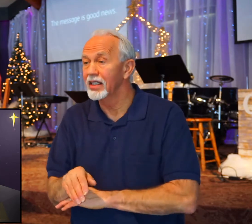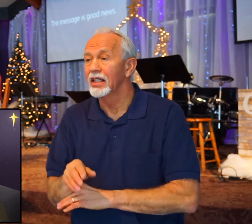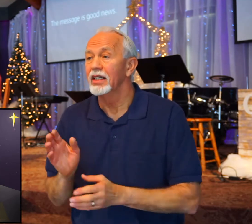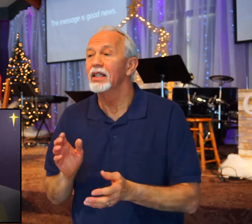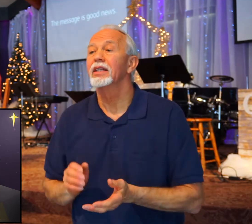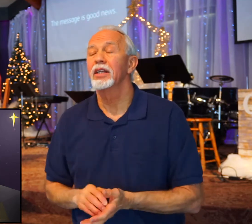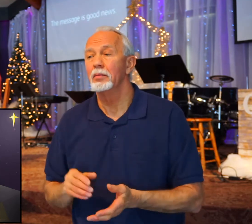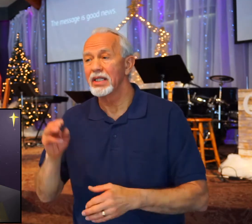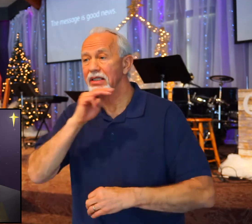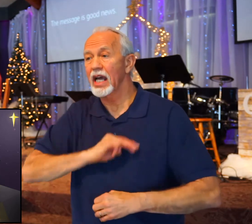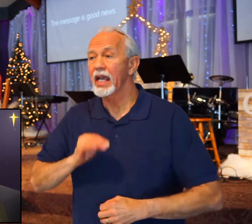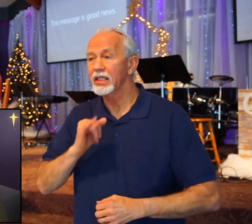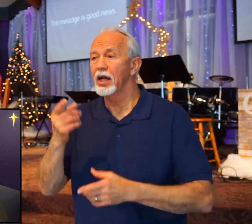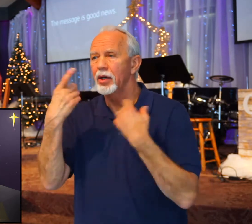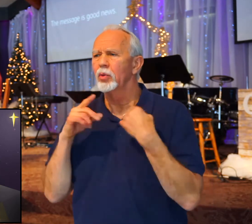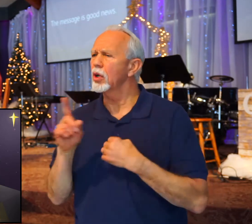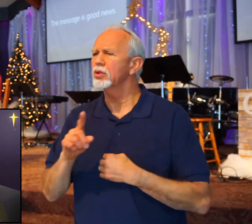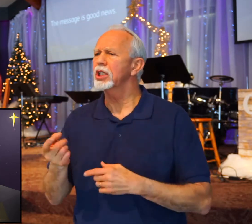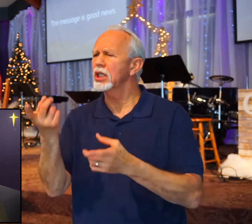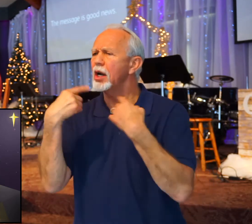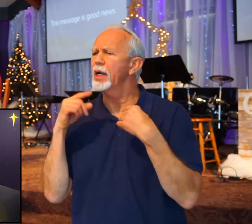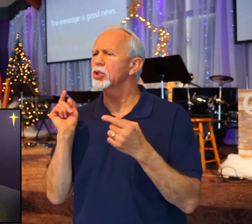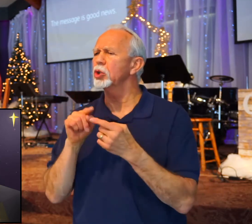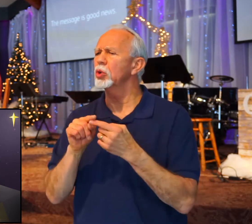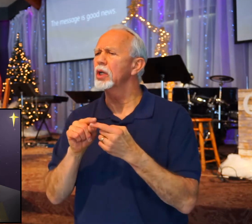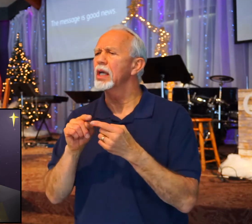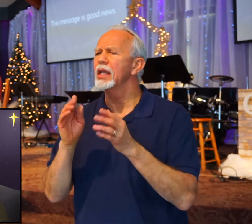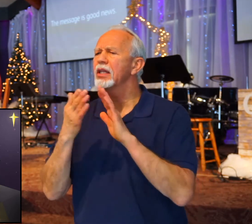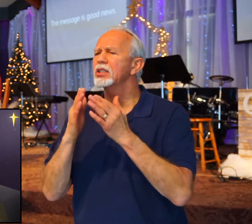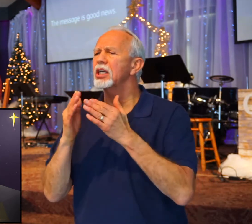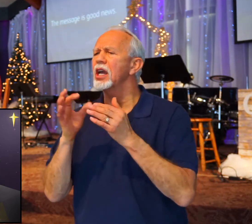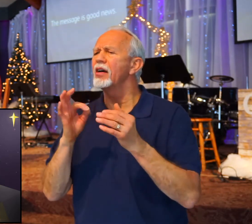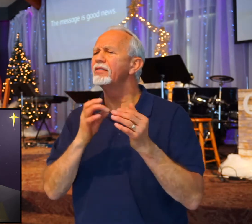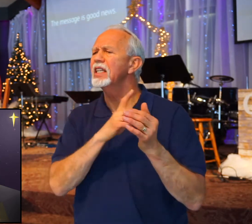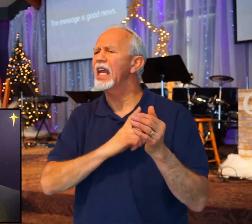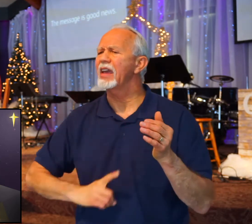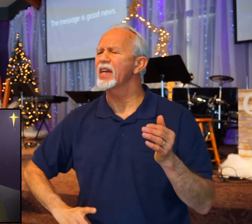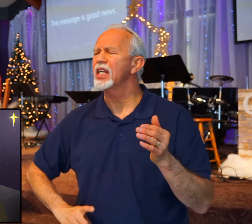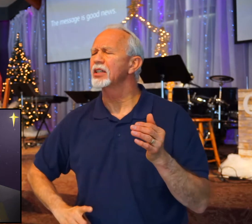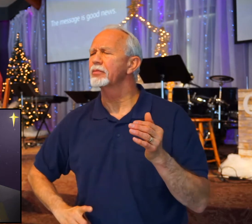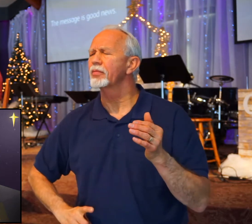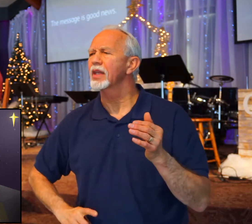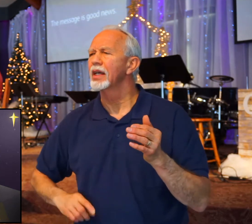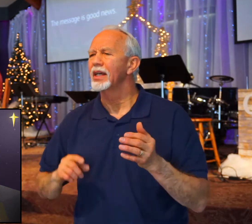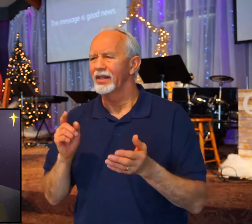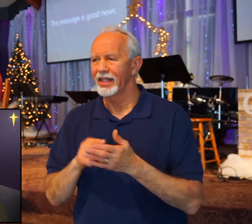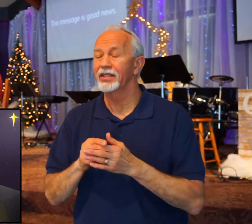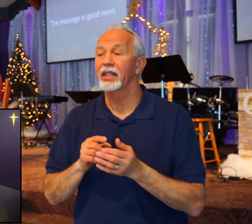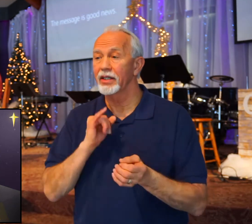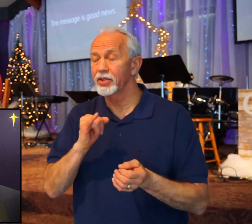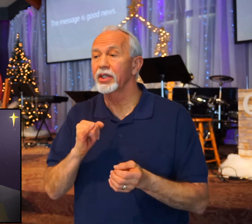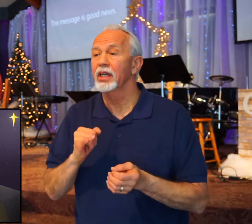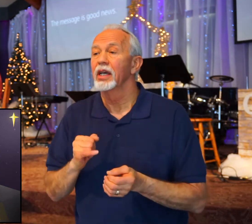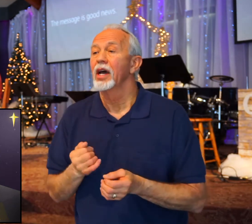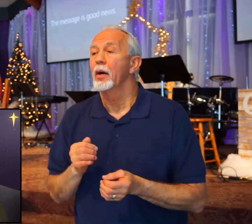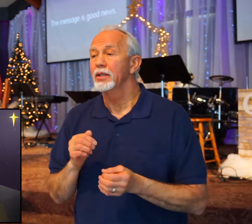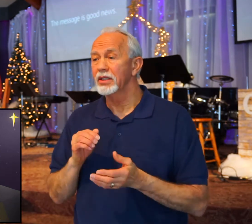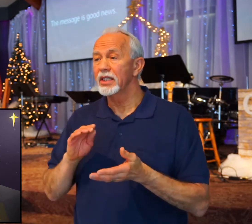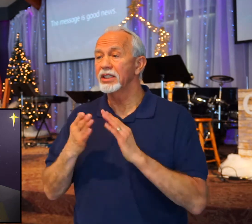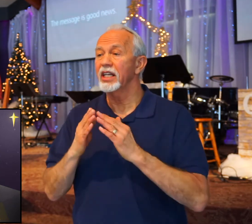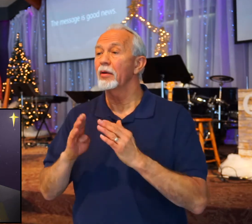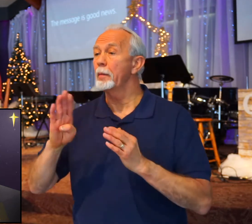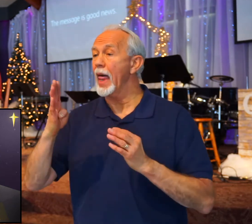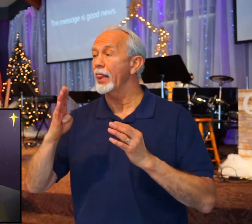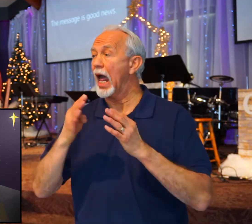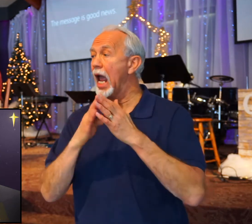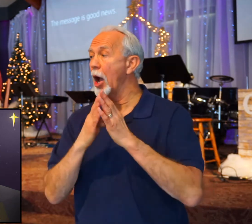where is he coming to? It says, the city of David. This, of course, is a reference to the city of